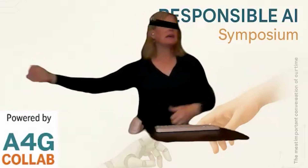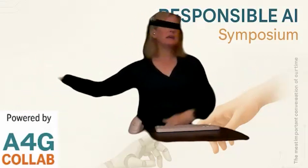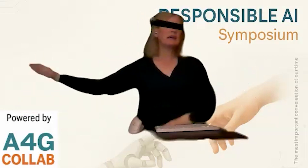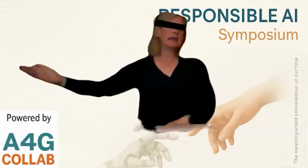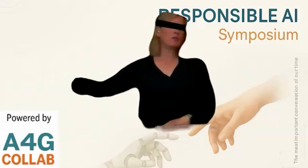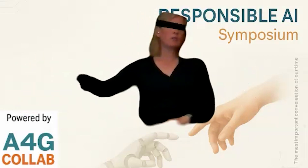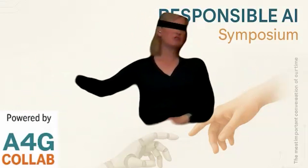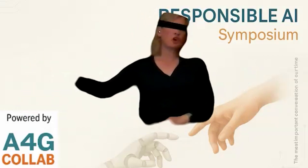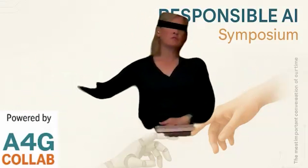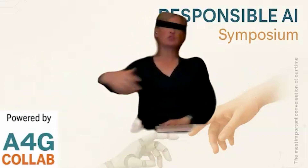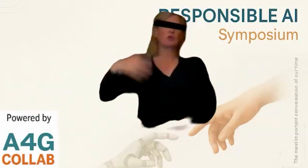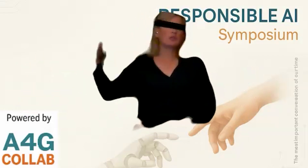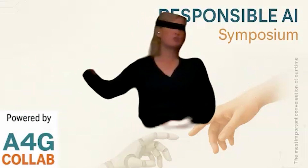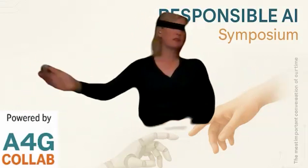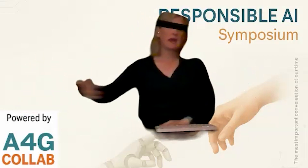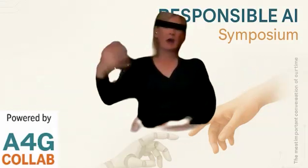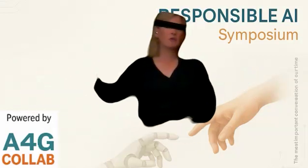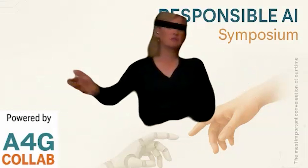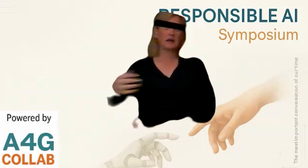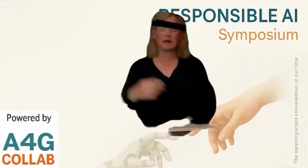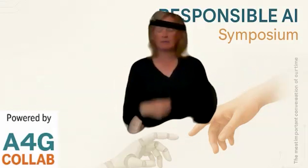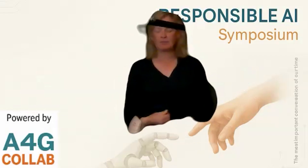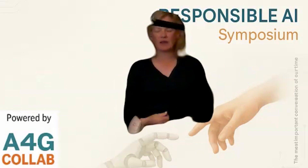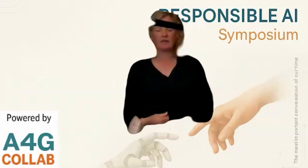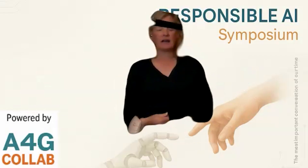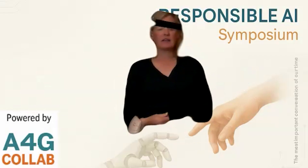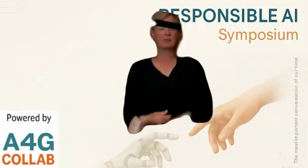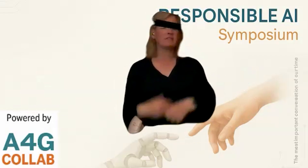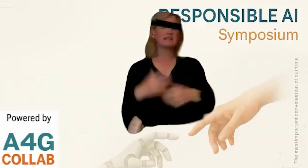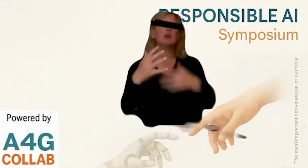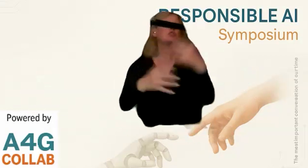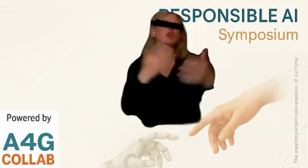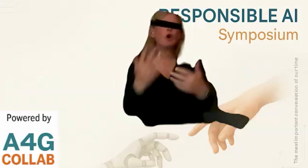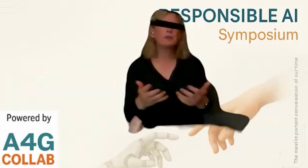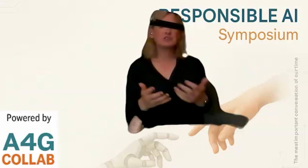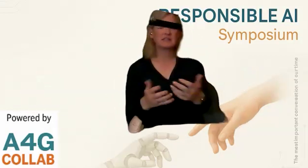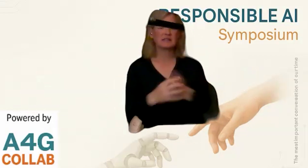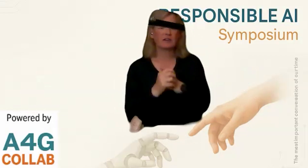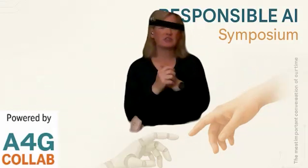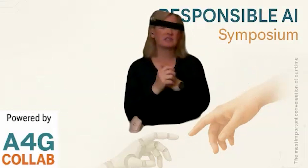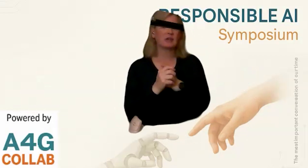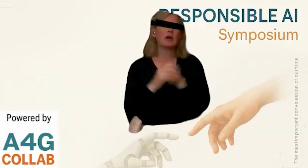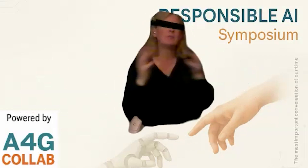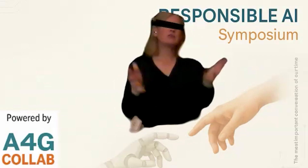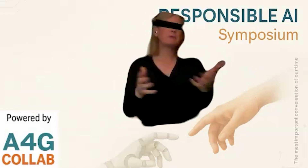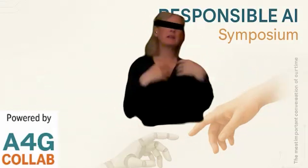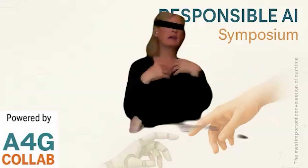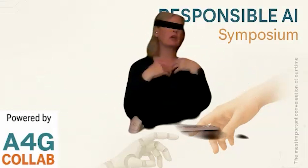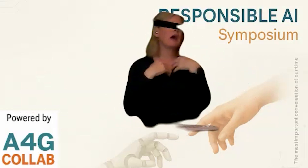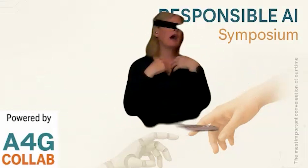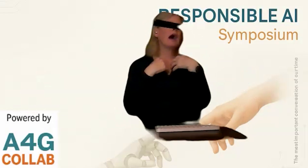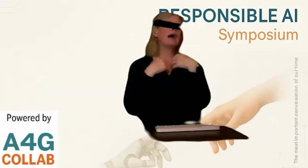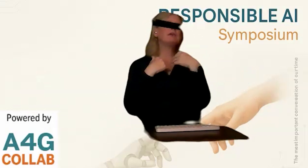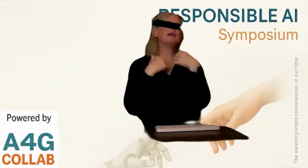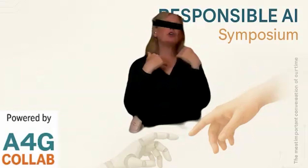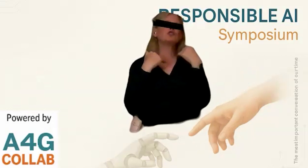it in its home storage without violating privacy. So there's a whole bunch of considerations here. But let's be